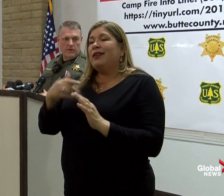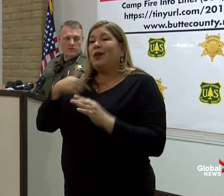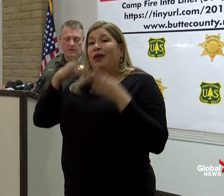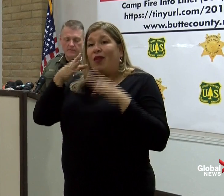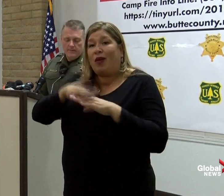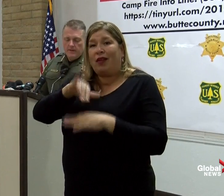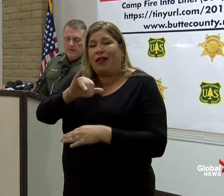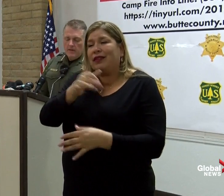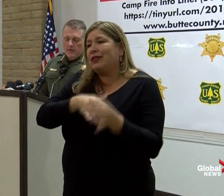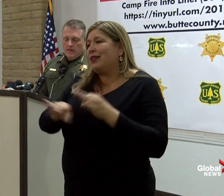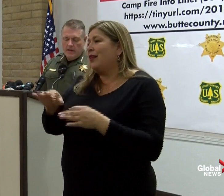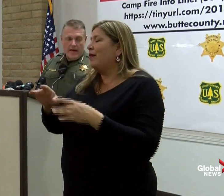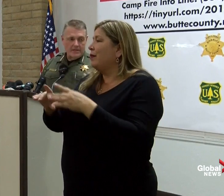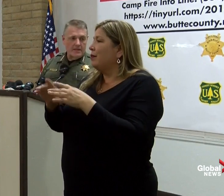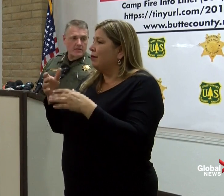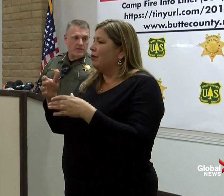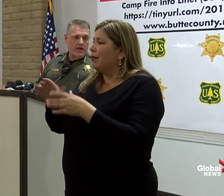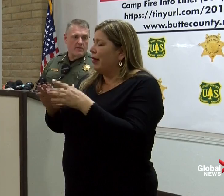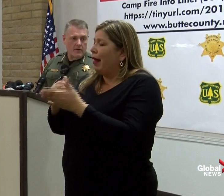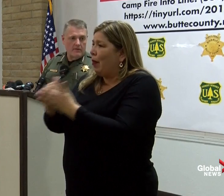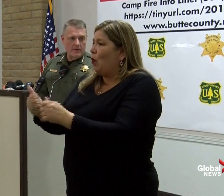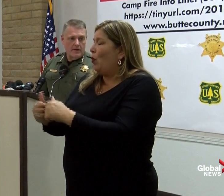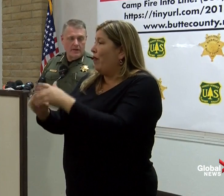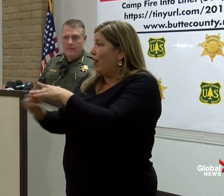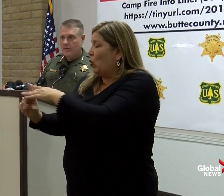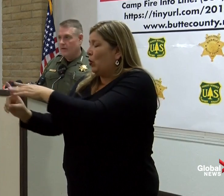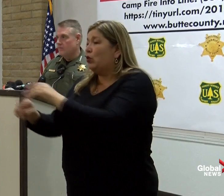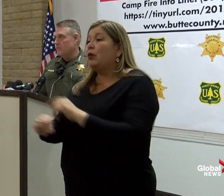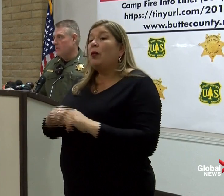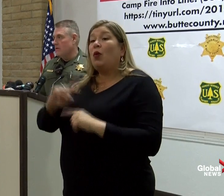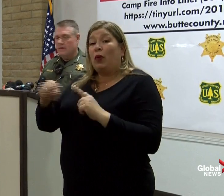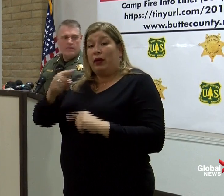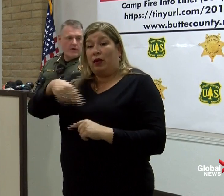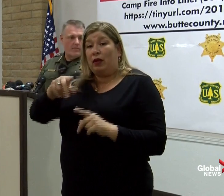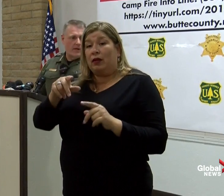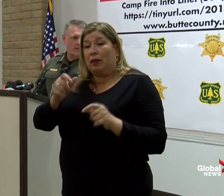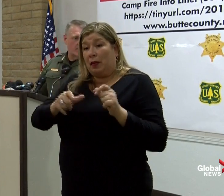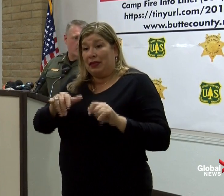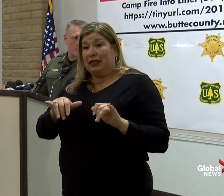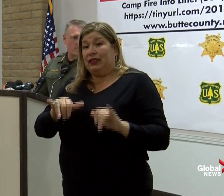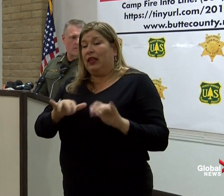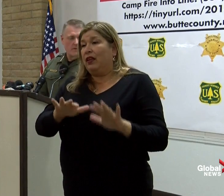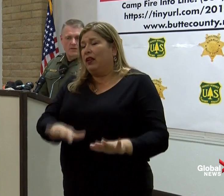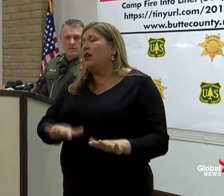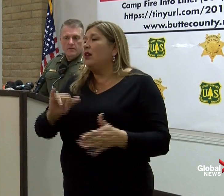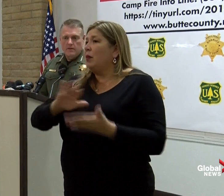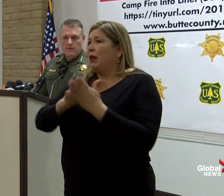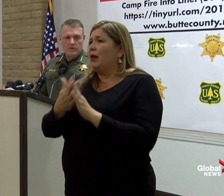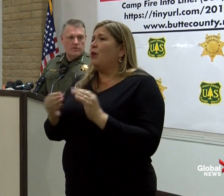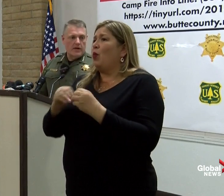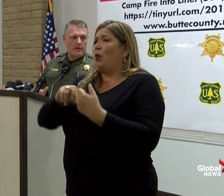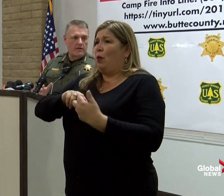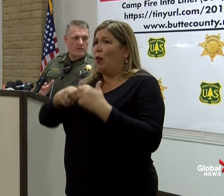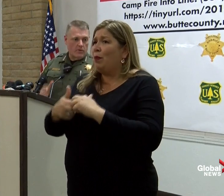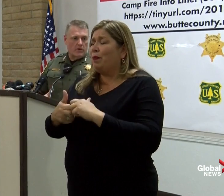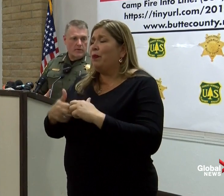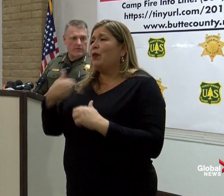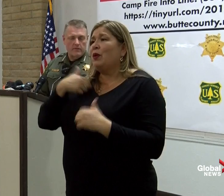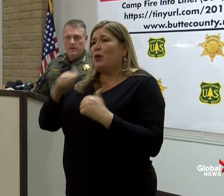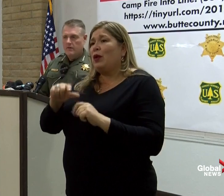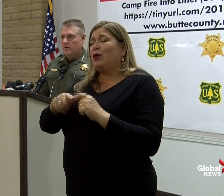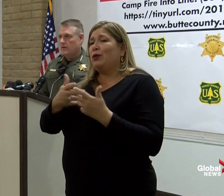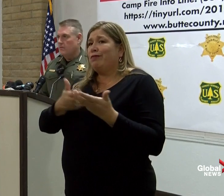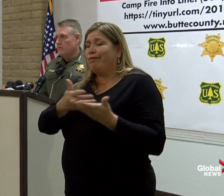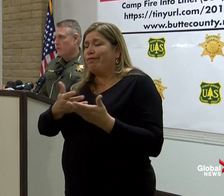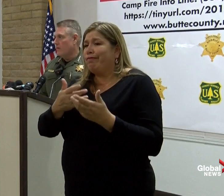the evacuation effort. As they stay, though, it becomes a problematic situation that we try to work